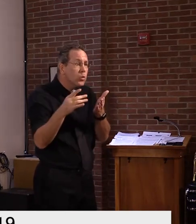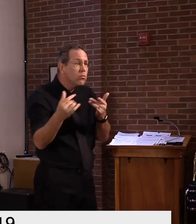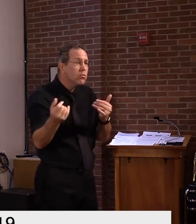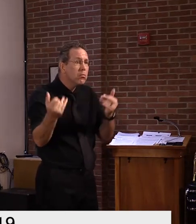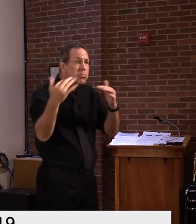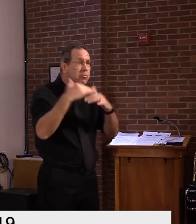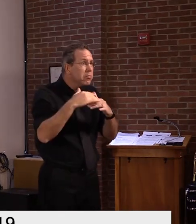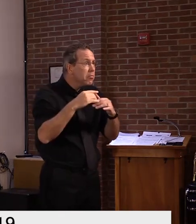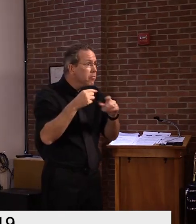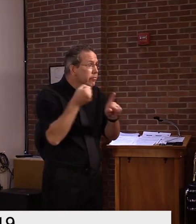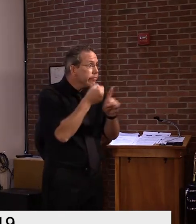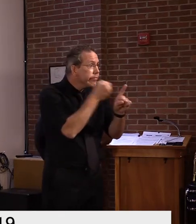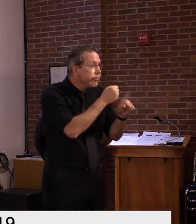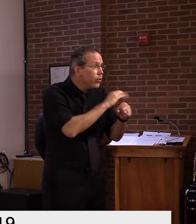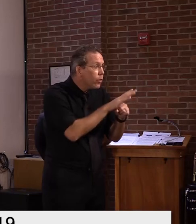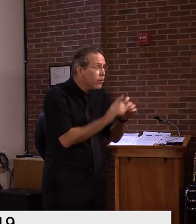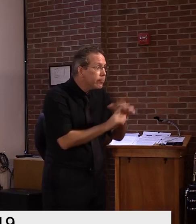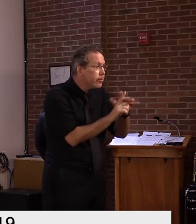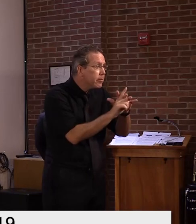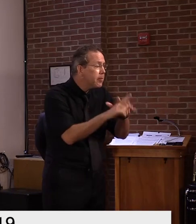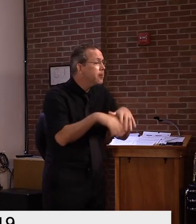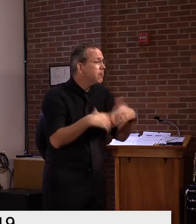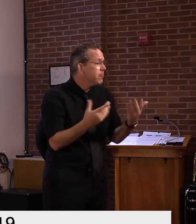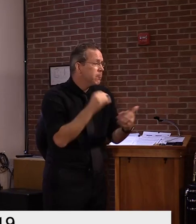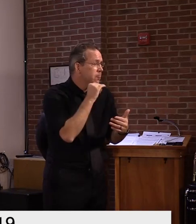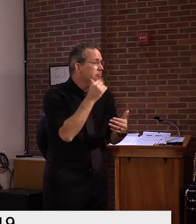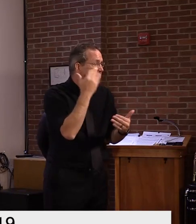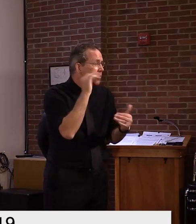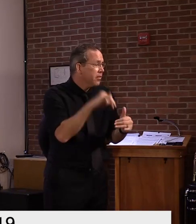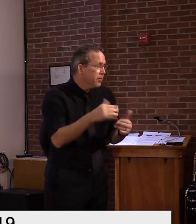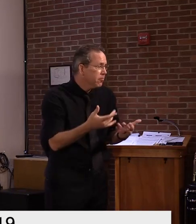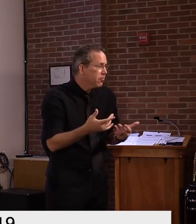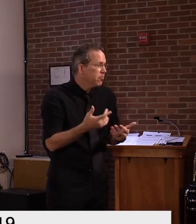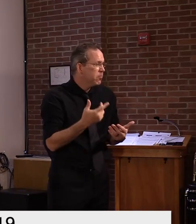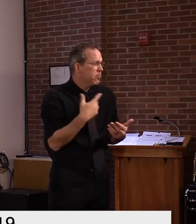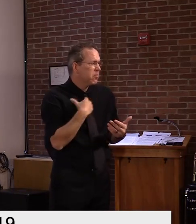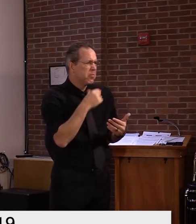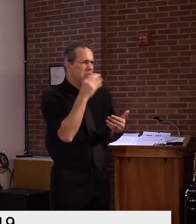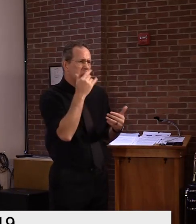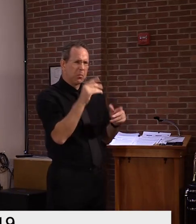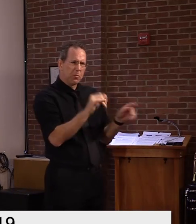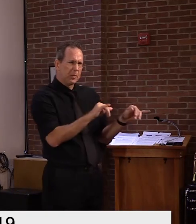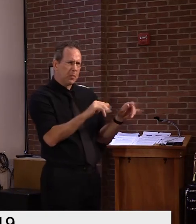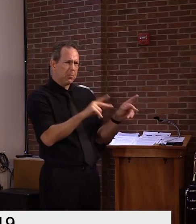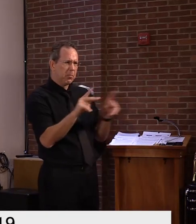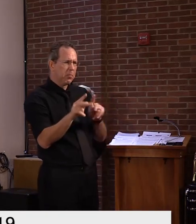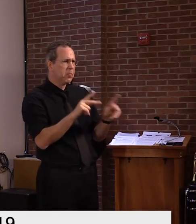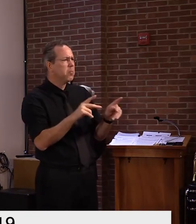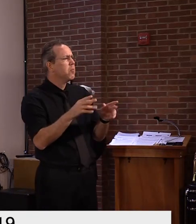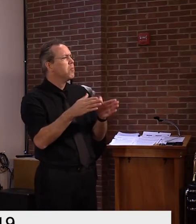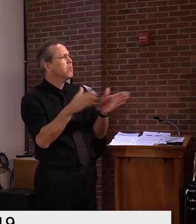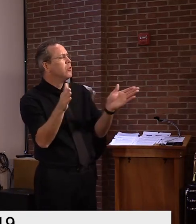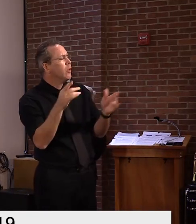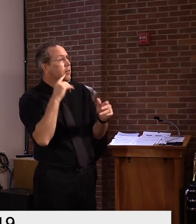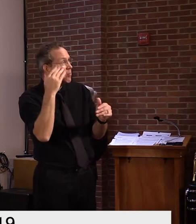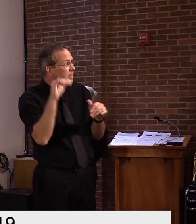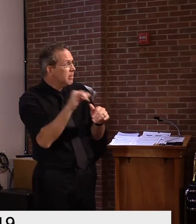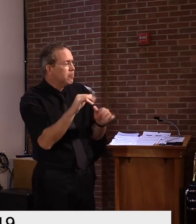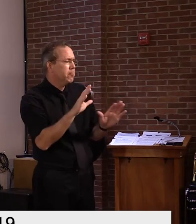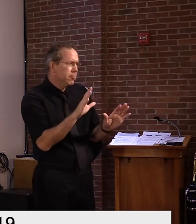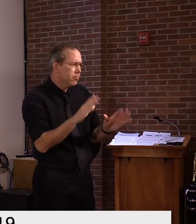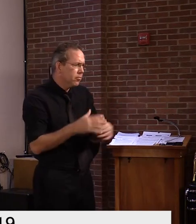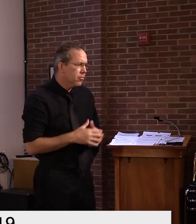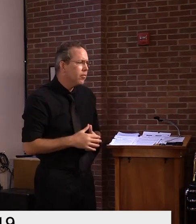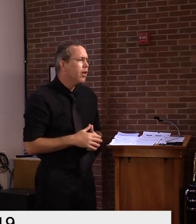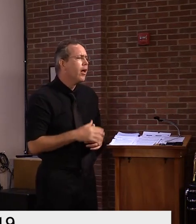than any other part of our population, with only one exception. And the exception, of course, and this can apply to anyone in our